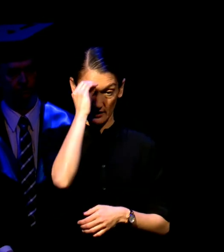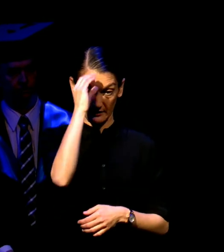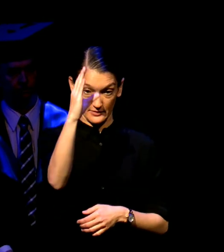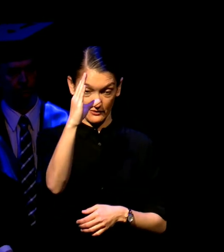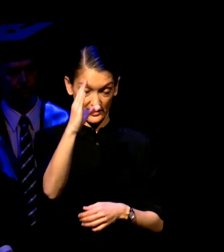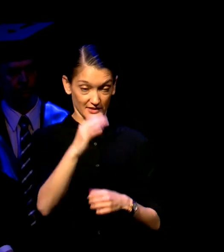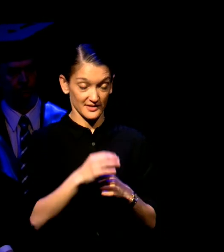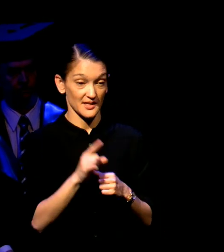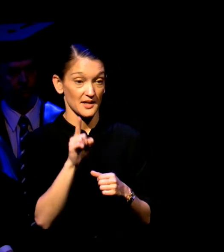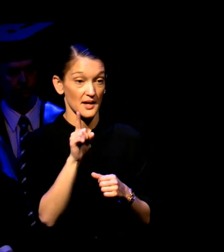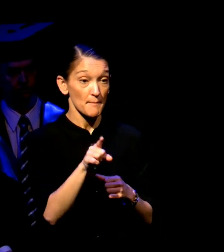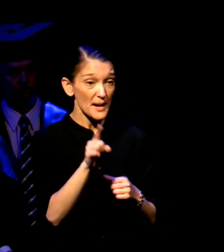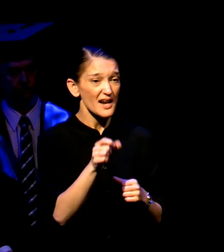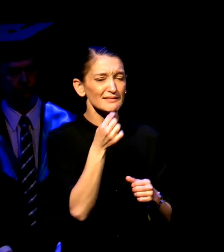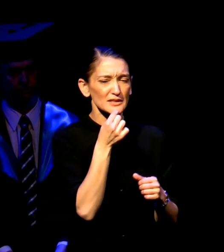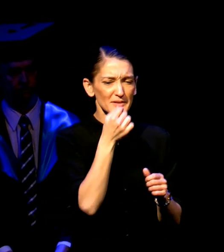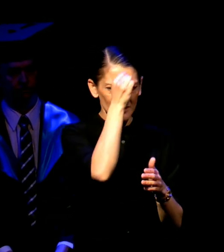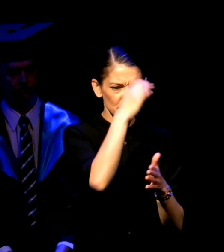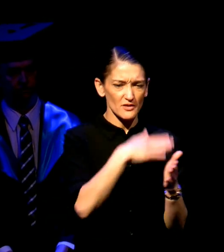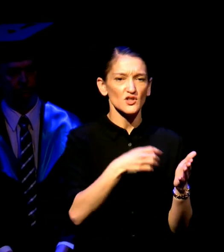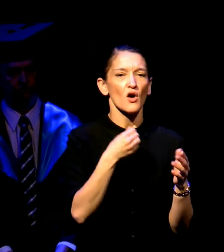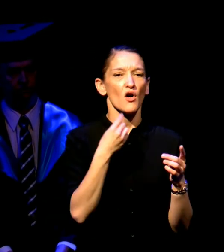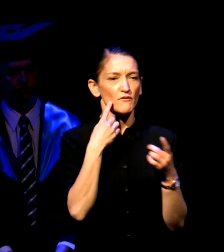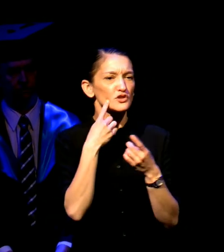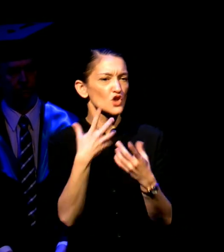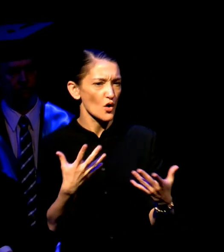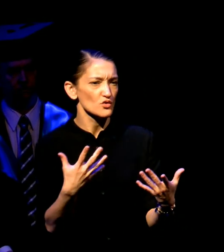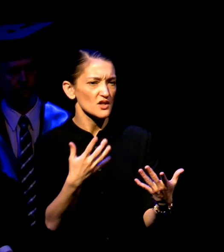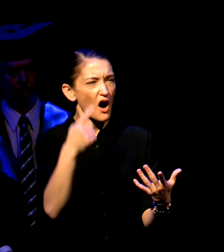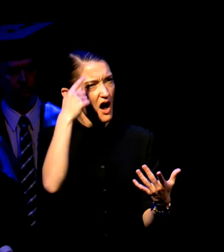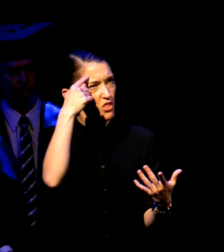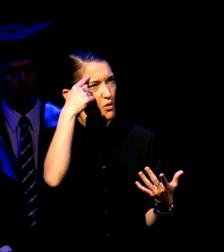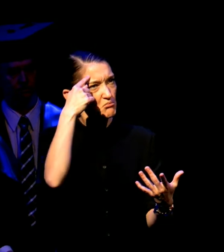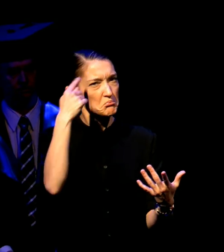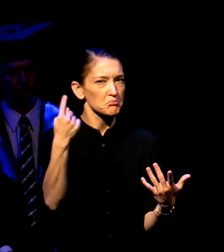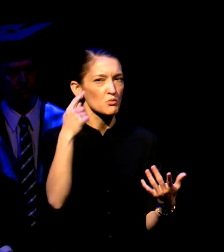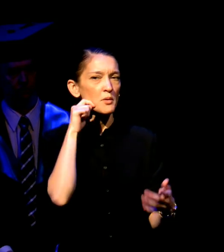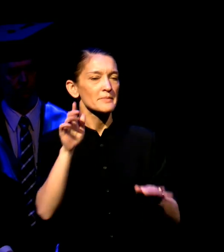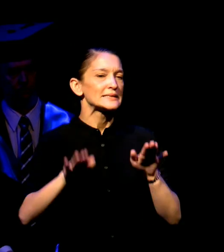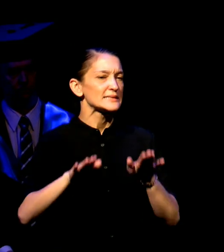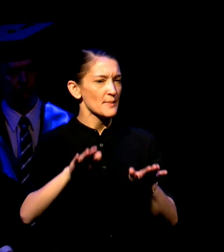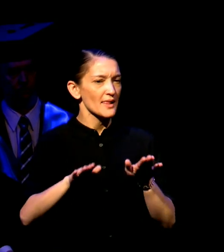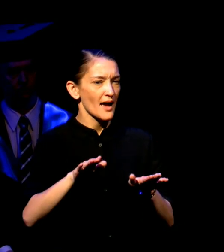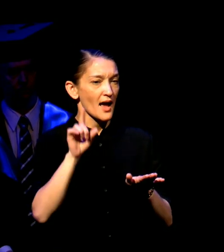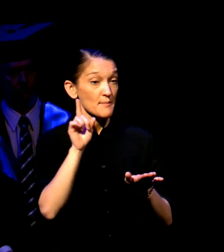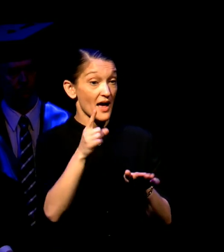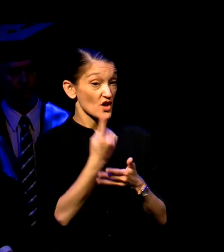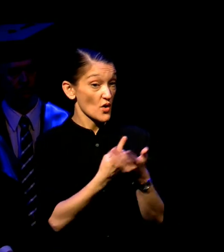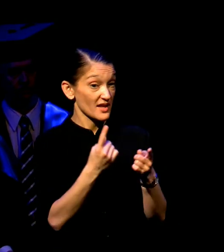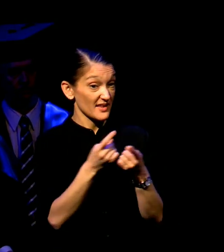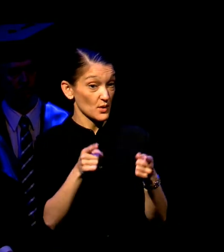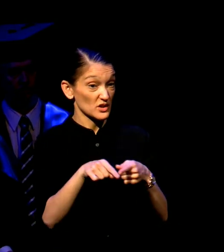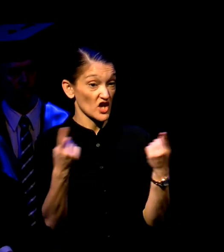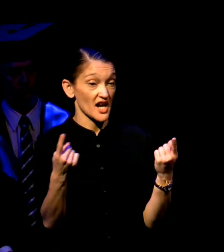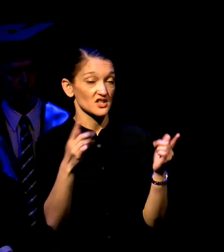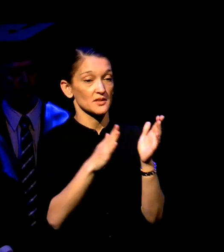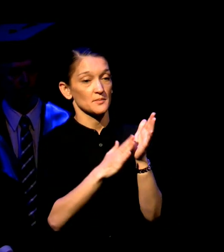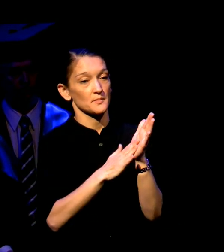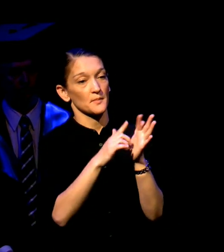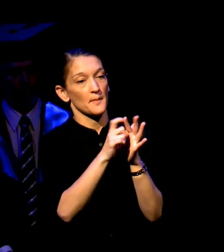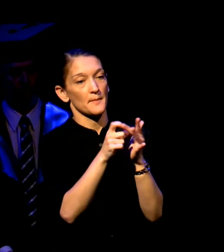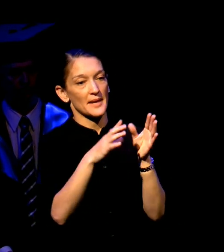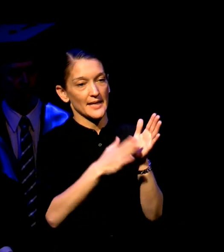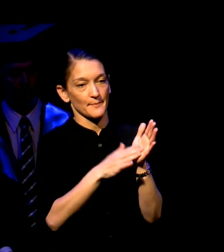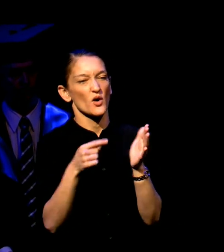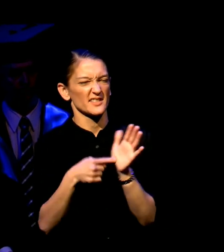show and organizing crews. In my mind, it was the exact same thing. The only thing that had changed was the medium. My honesty